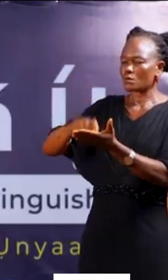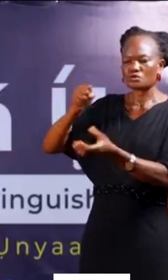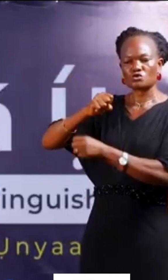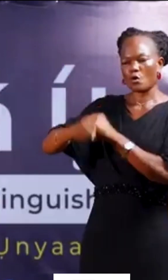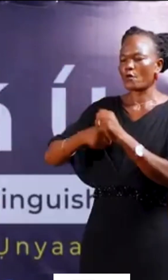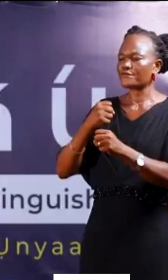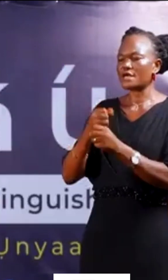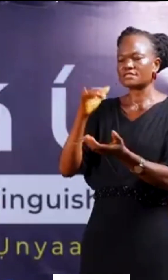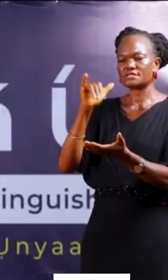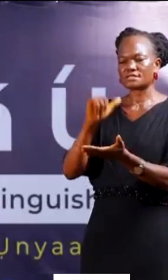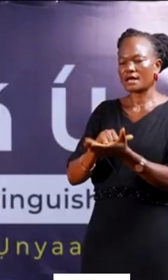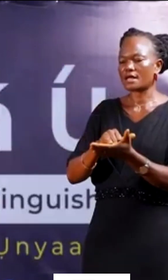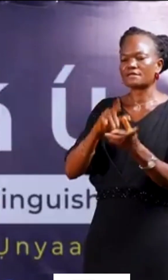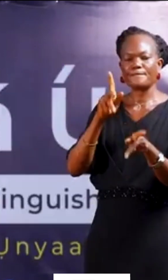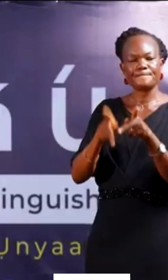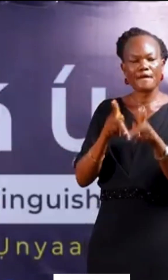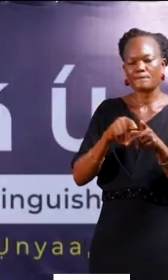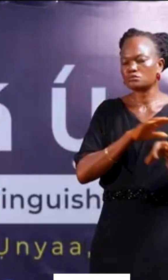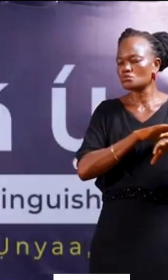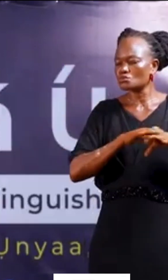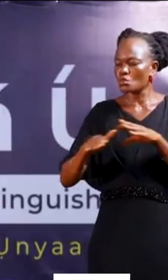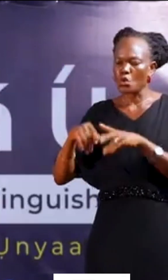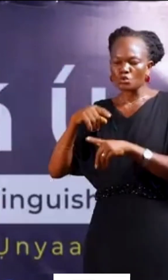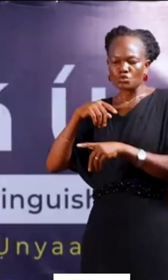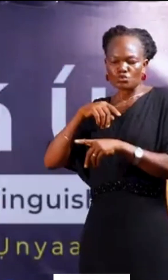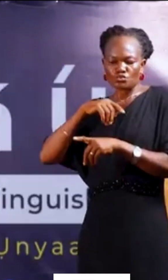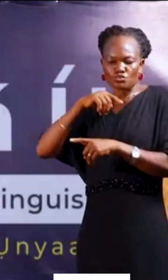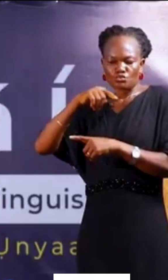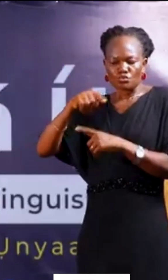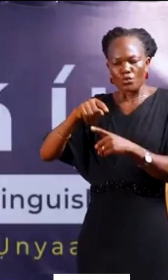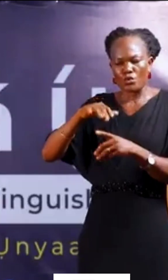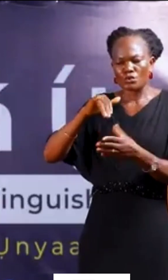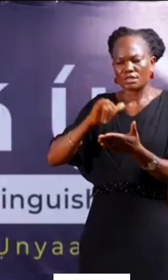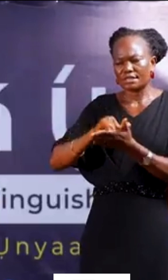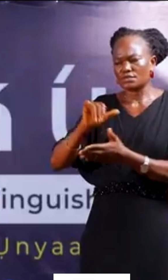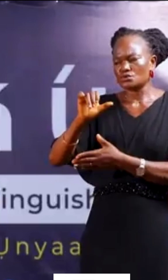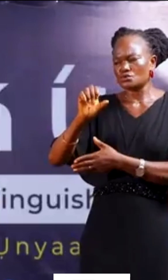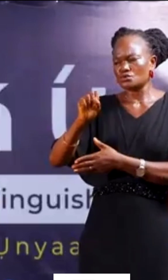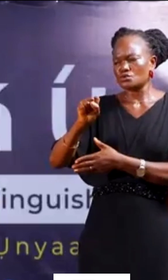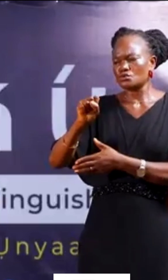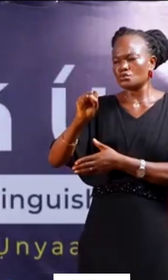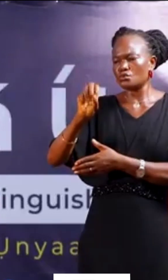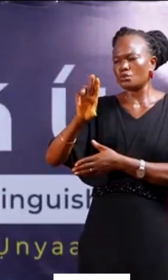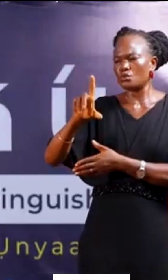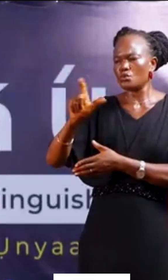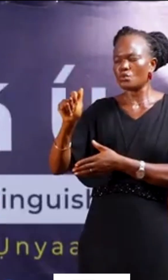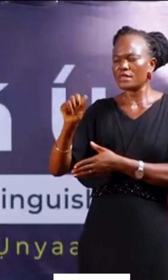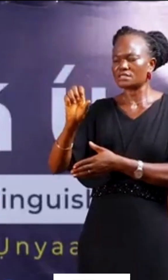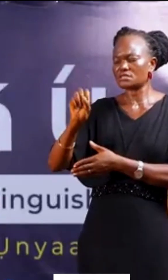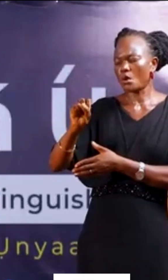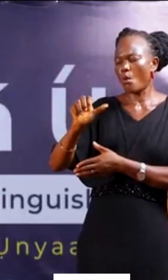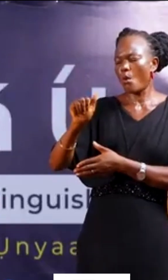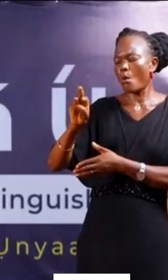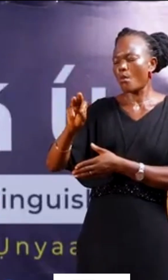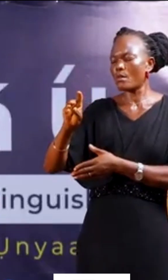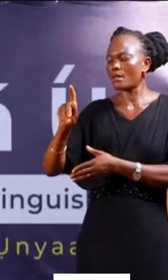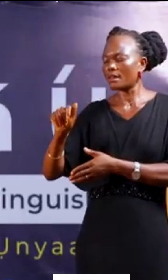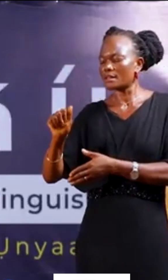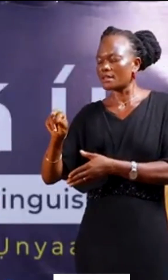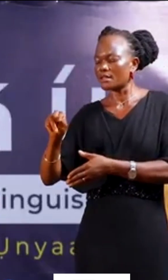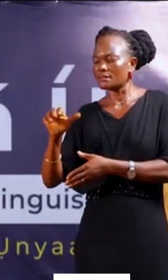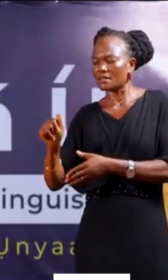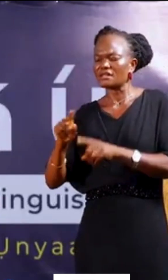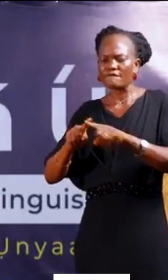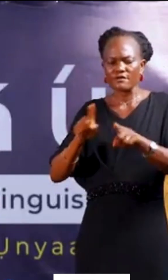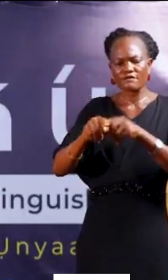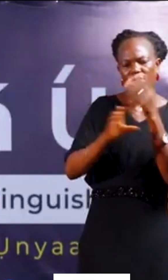years. That people didn't reach the Zulu, the Swana, the Soto, the Ndebele.